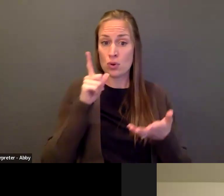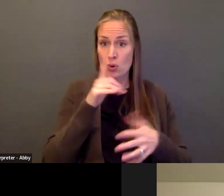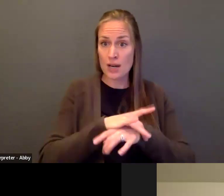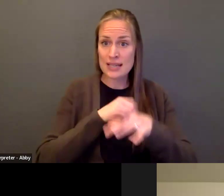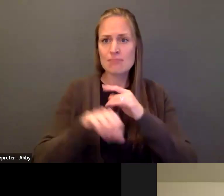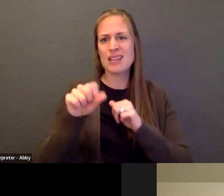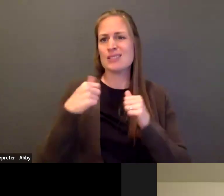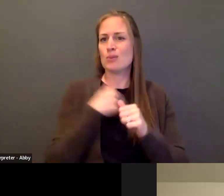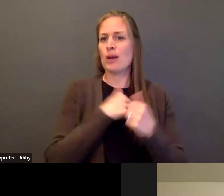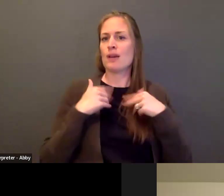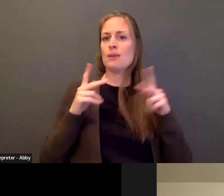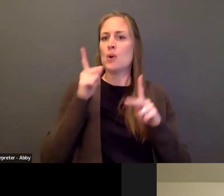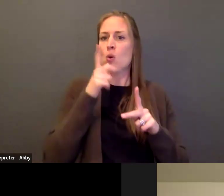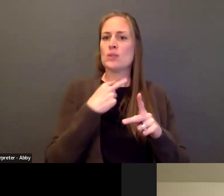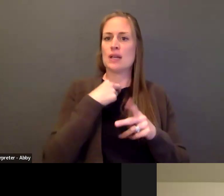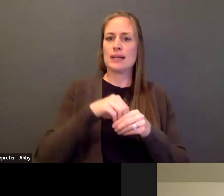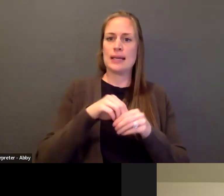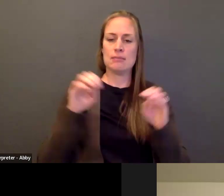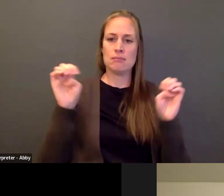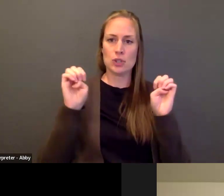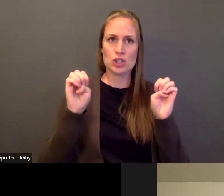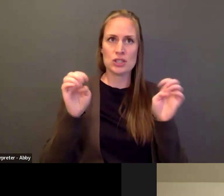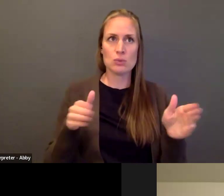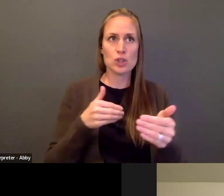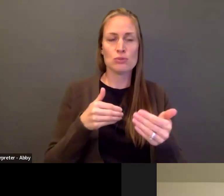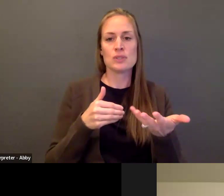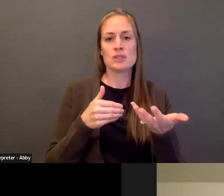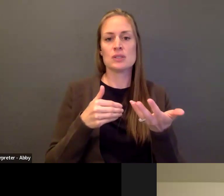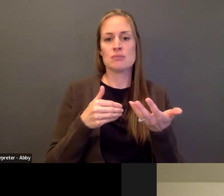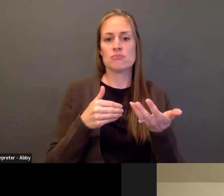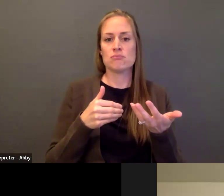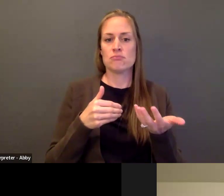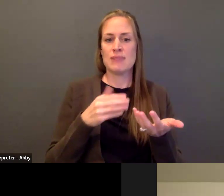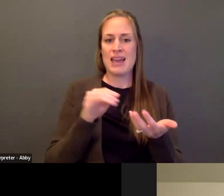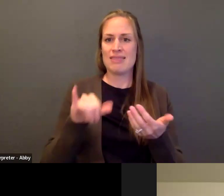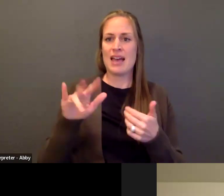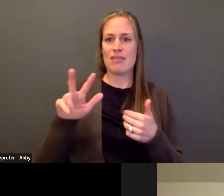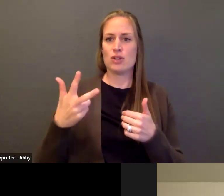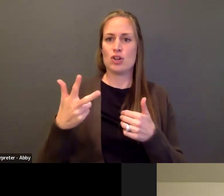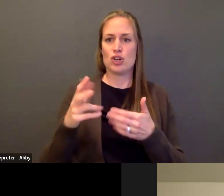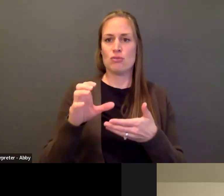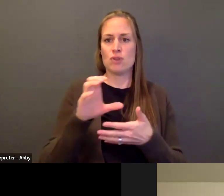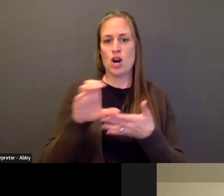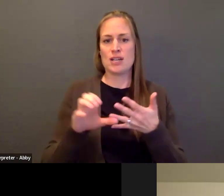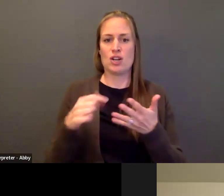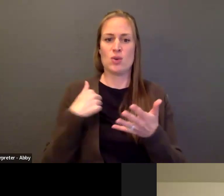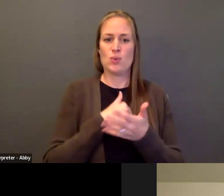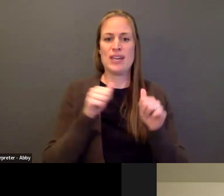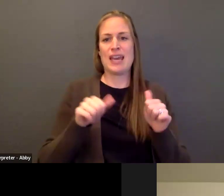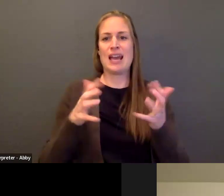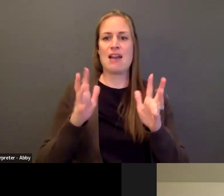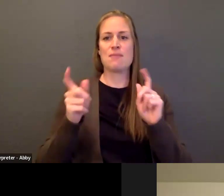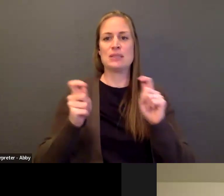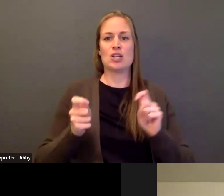stuck and grave disability, that nice third criteria. We can always massage that a bit, but sometimes it just takes